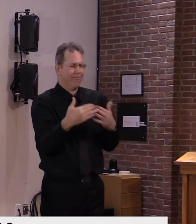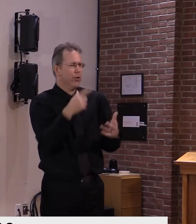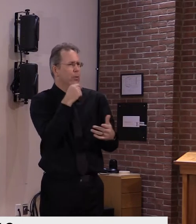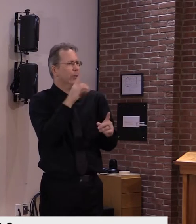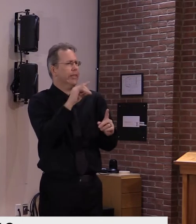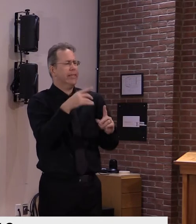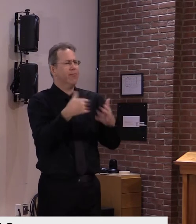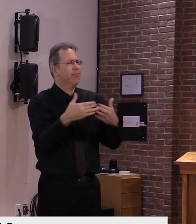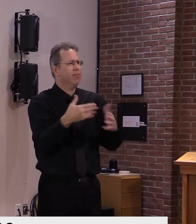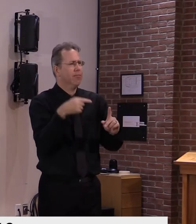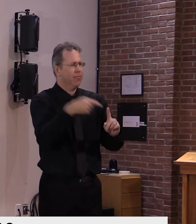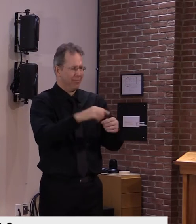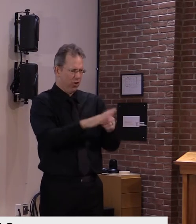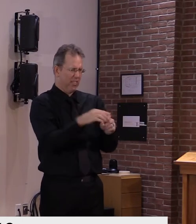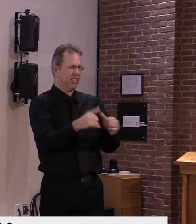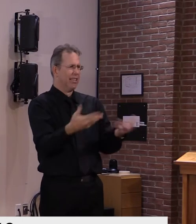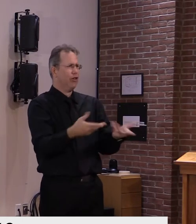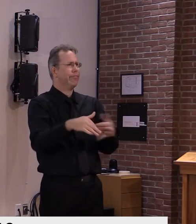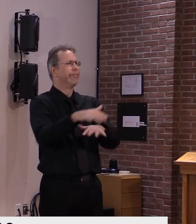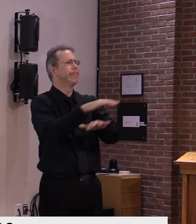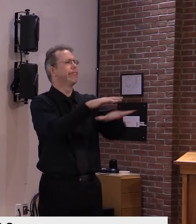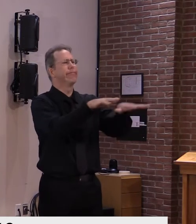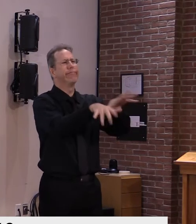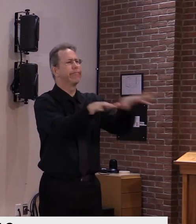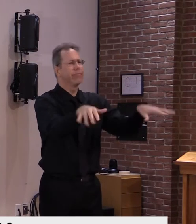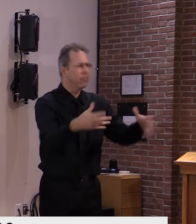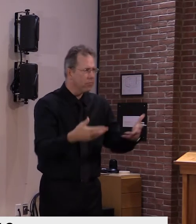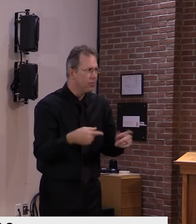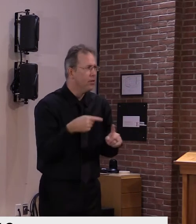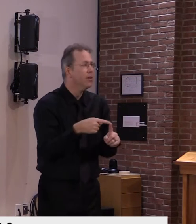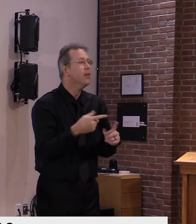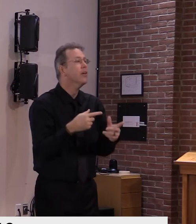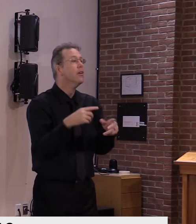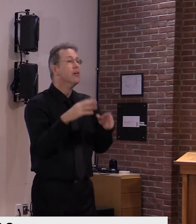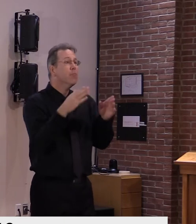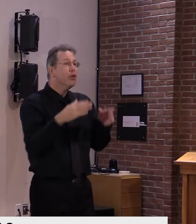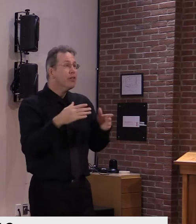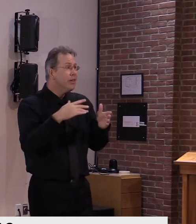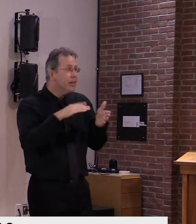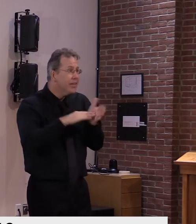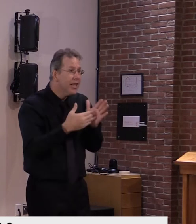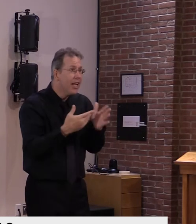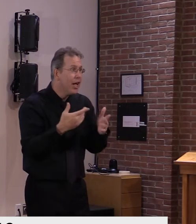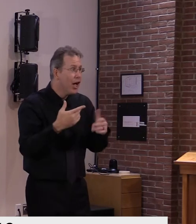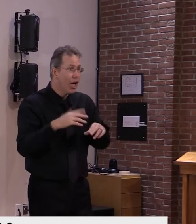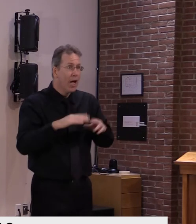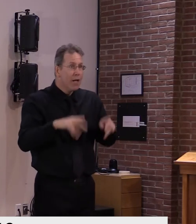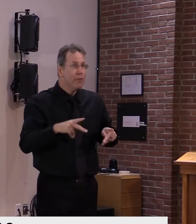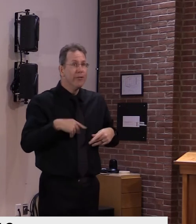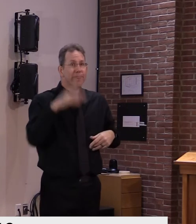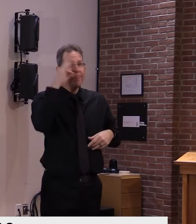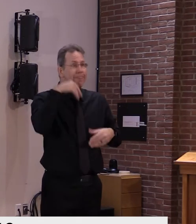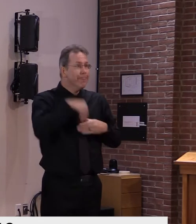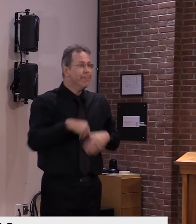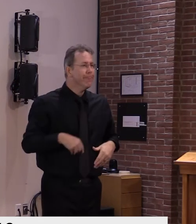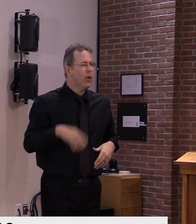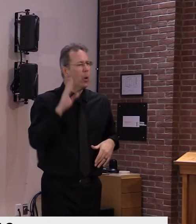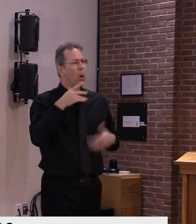So it's not as though they're doing it intentionally, but that's why we've continued to